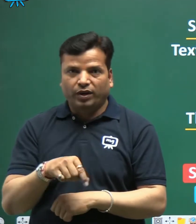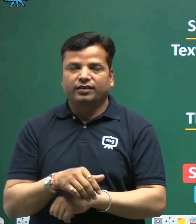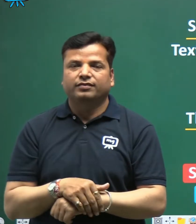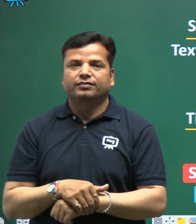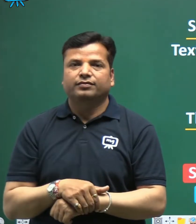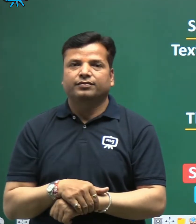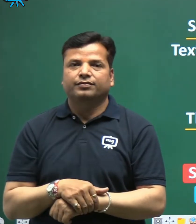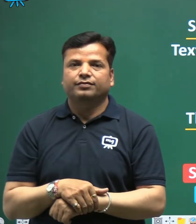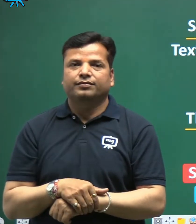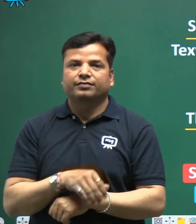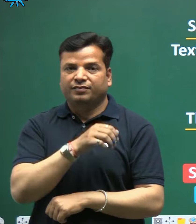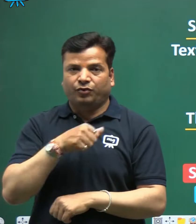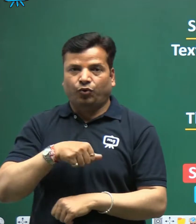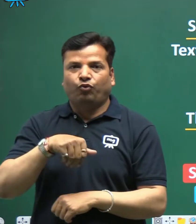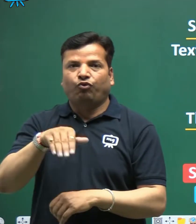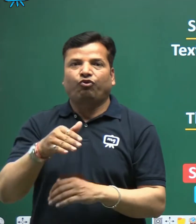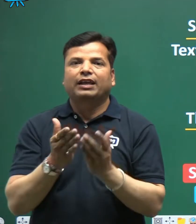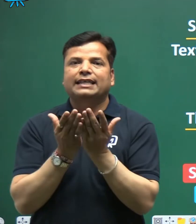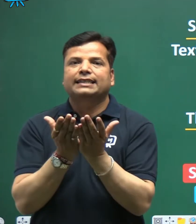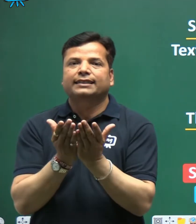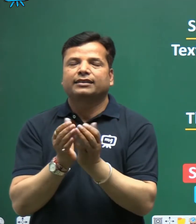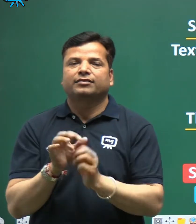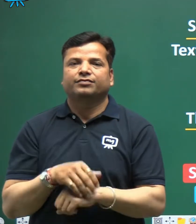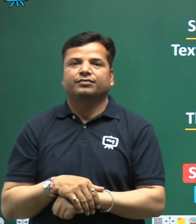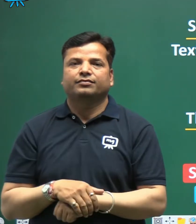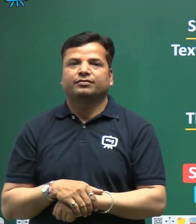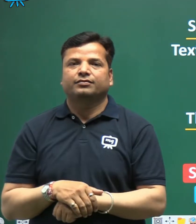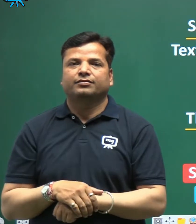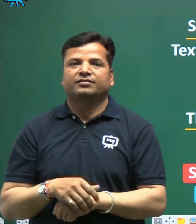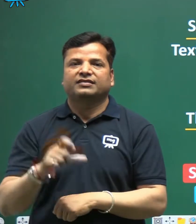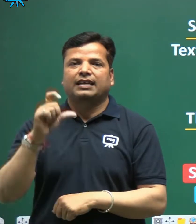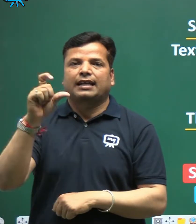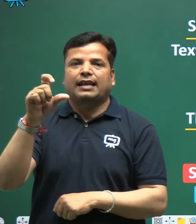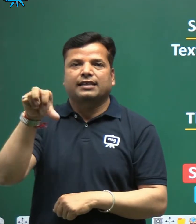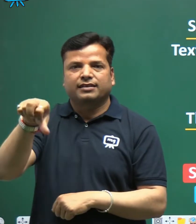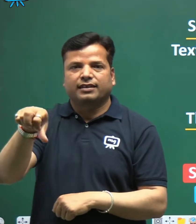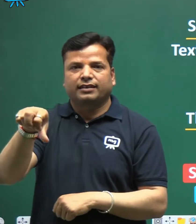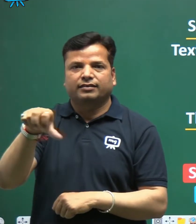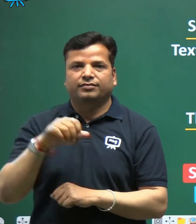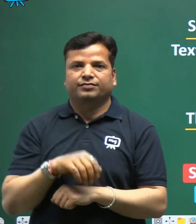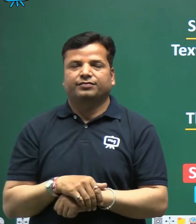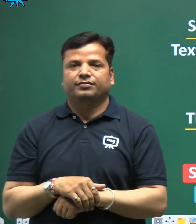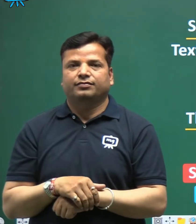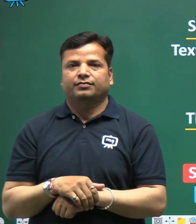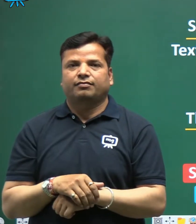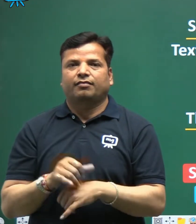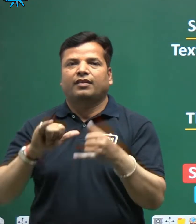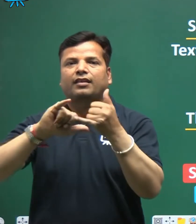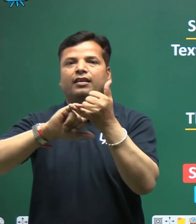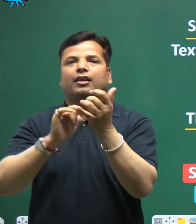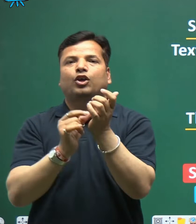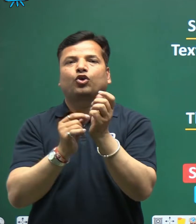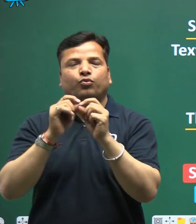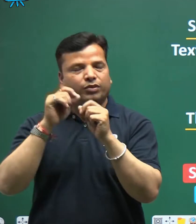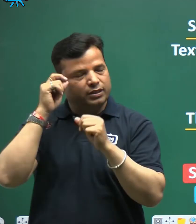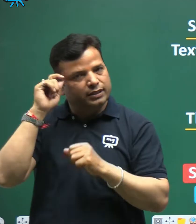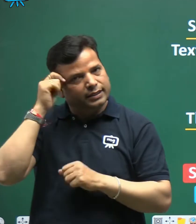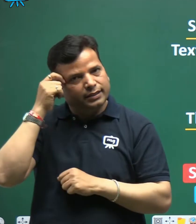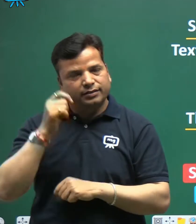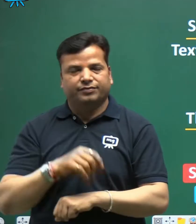Today, we will study Class 9th, Subject English,